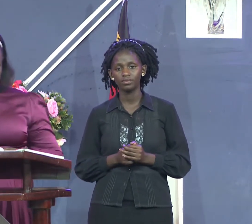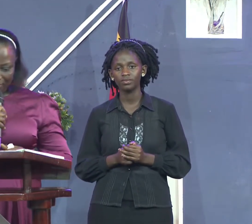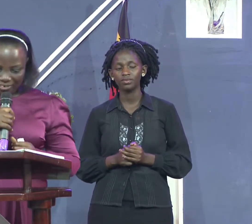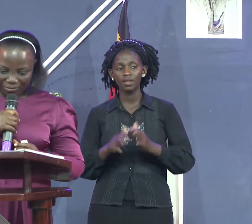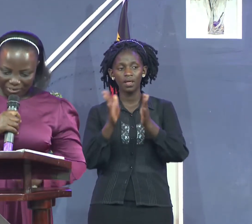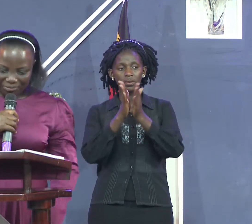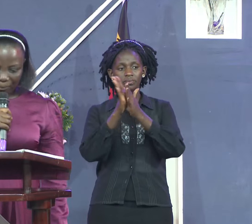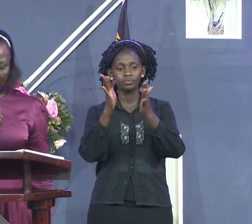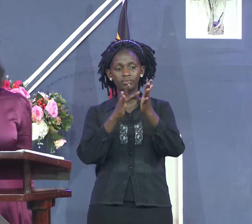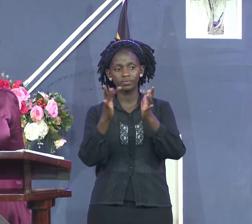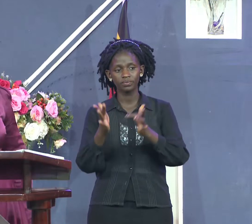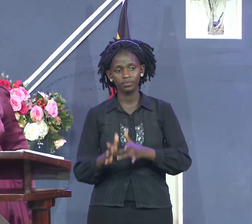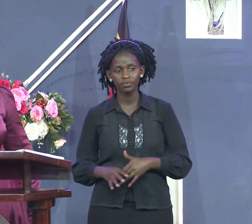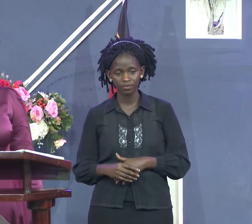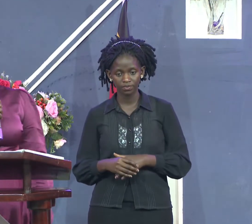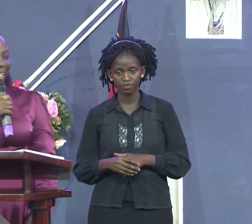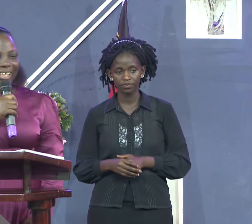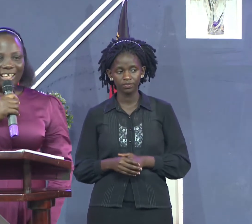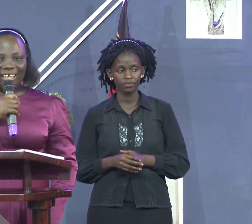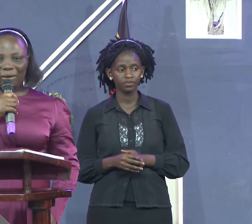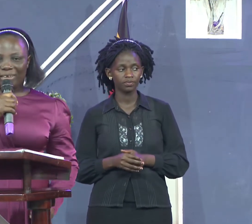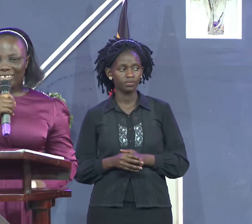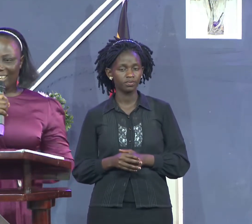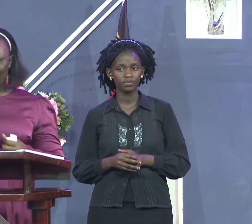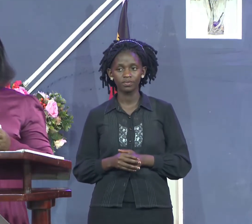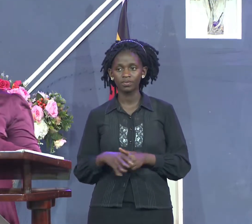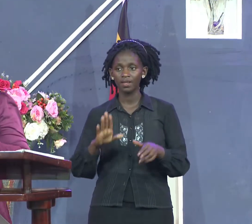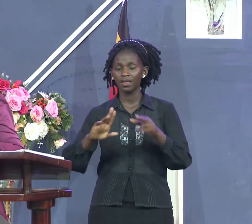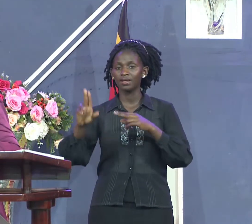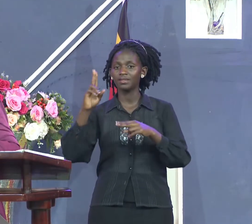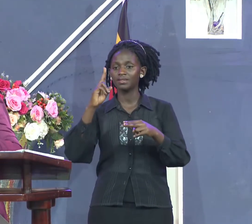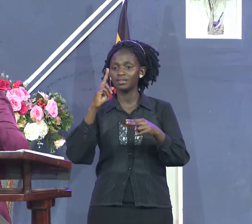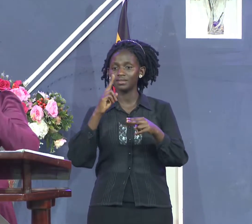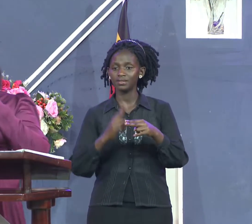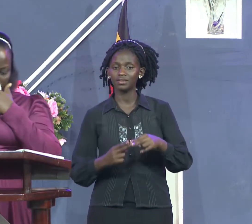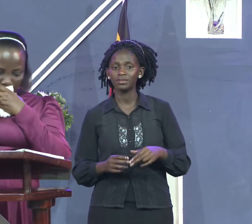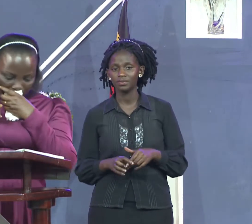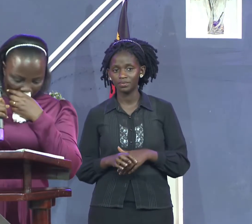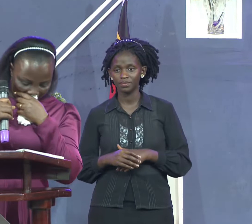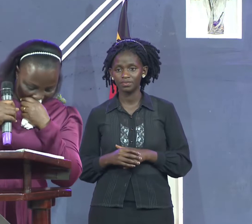Mukama afebazibwe. Praise the Lord. Amanya gange.